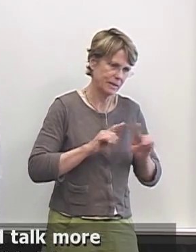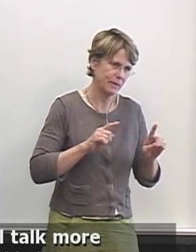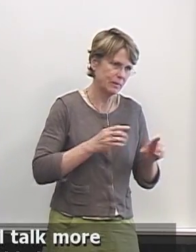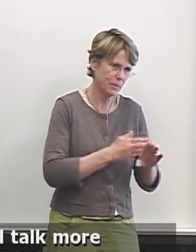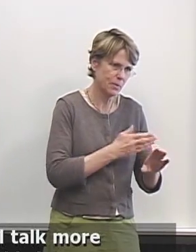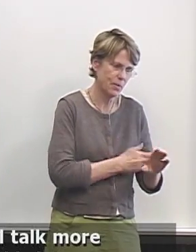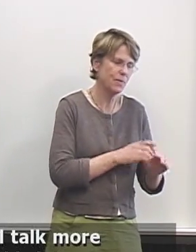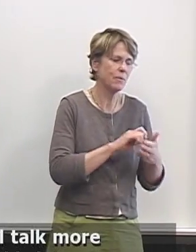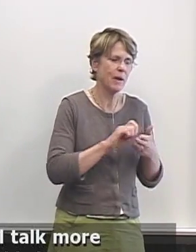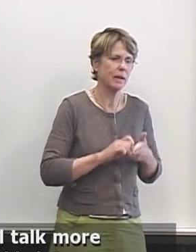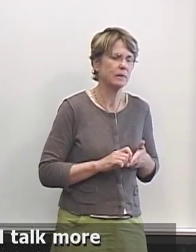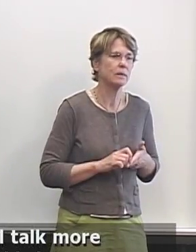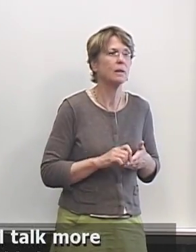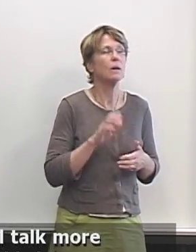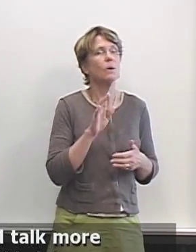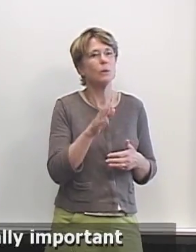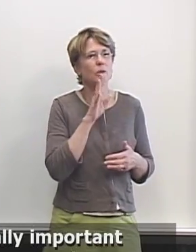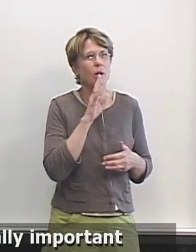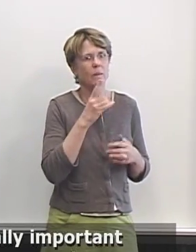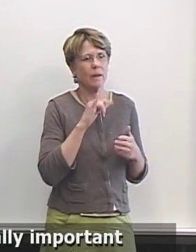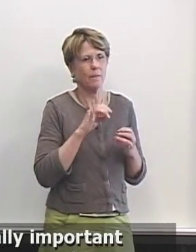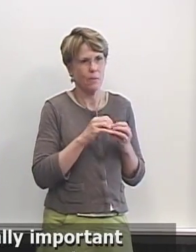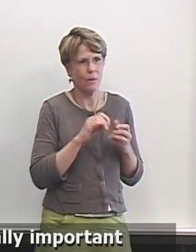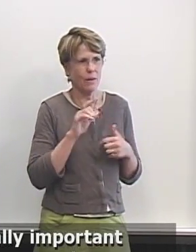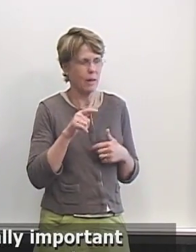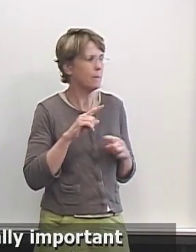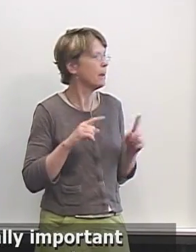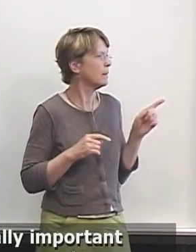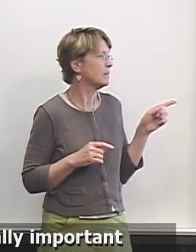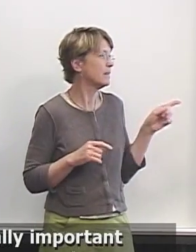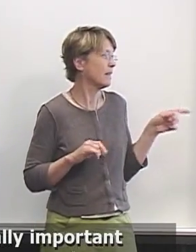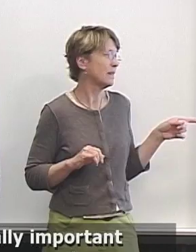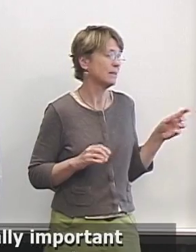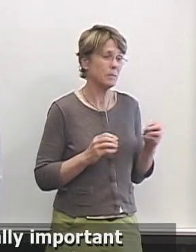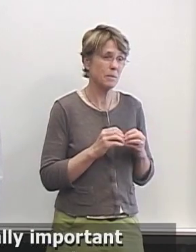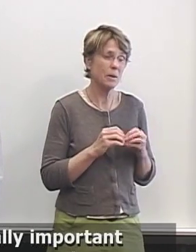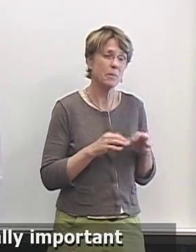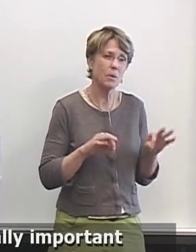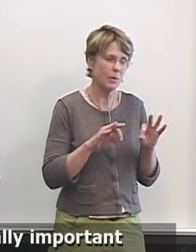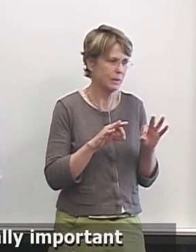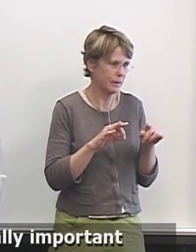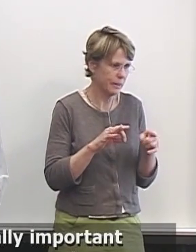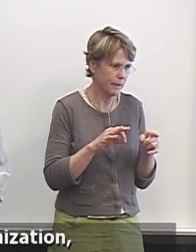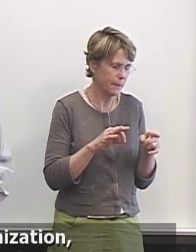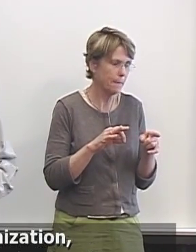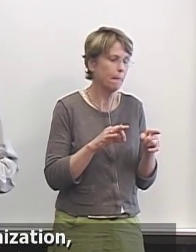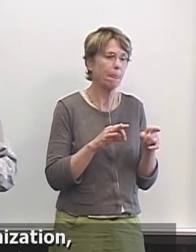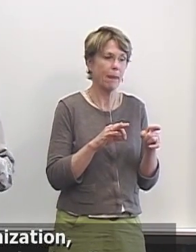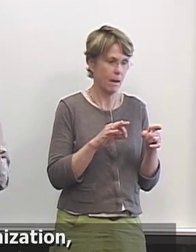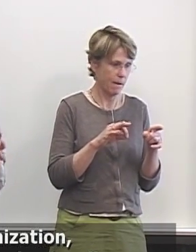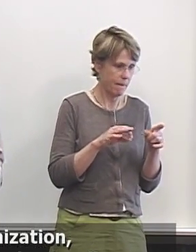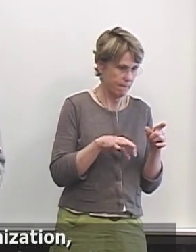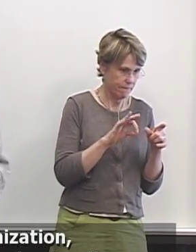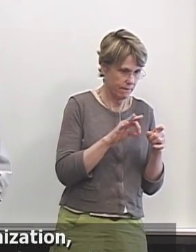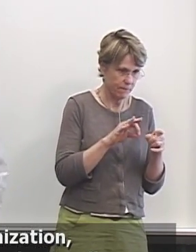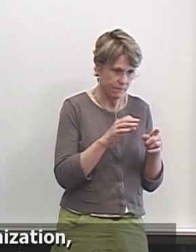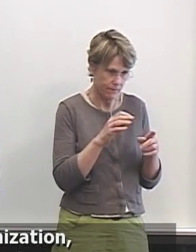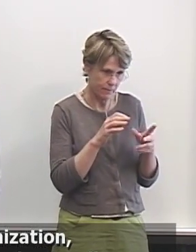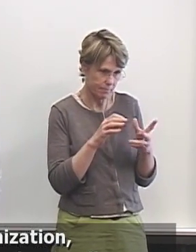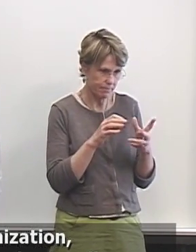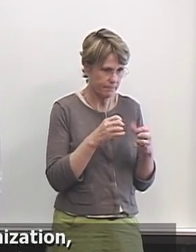And we'll talk more about this later, but it's really important to address meaning, organization, issues